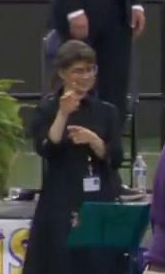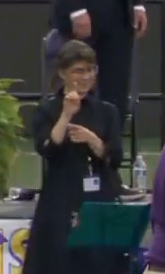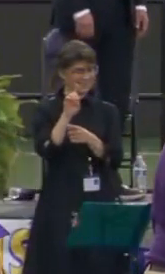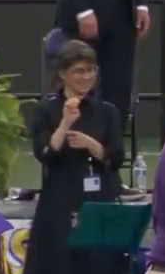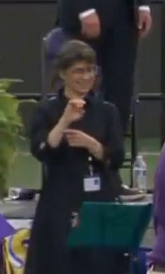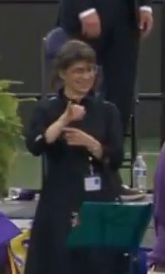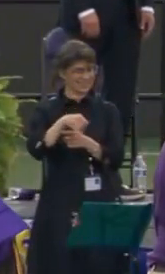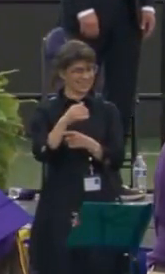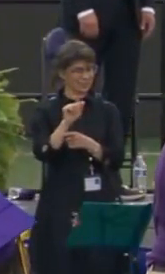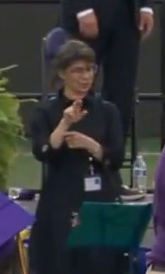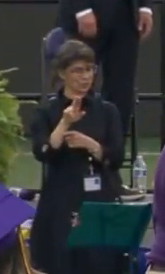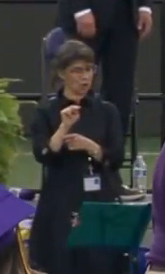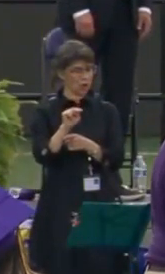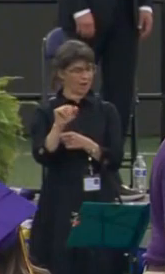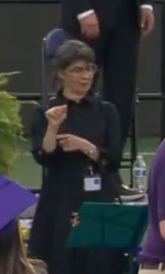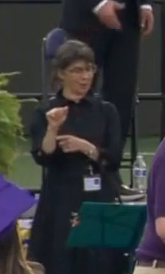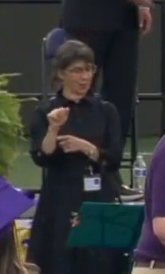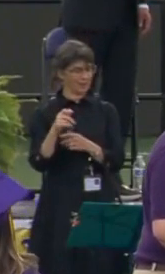Dejon Angelo.